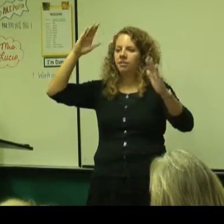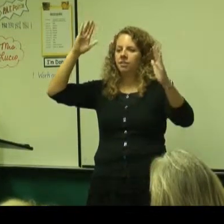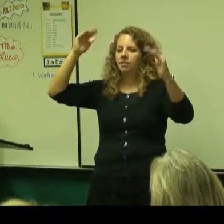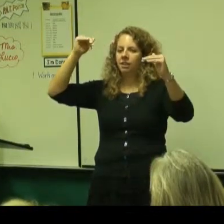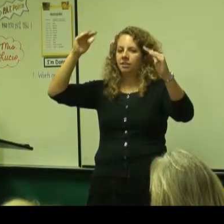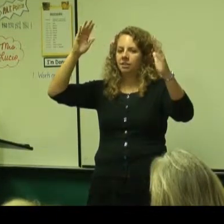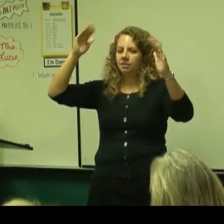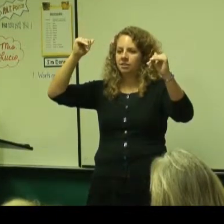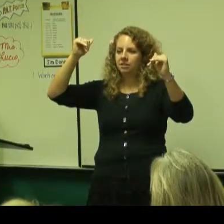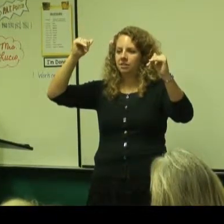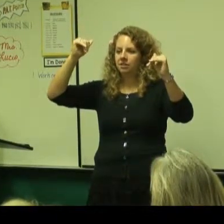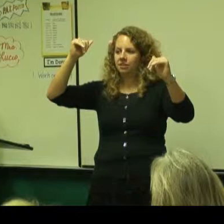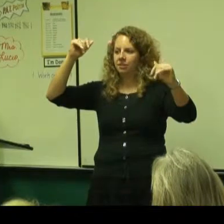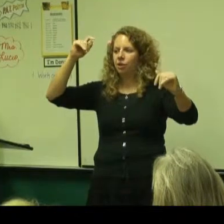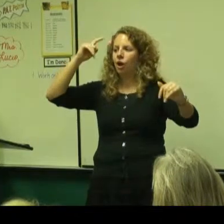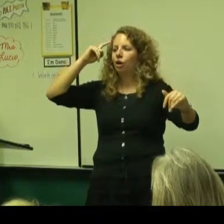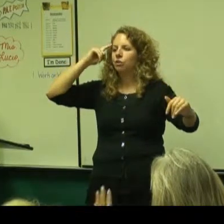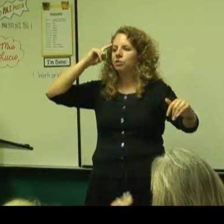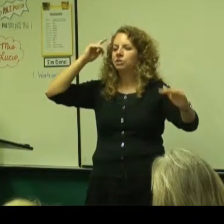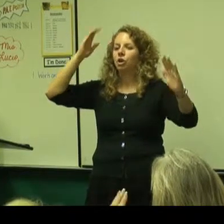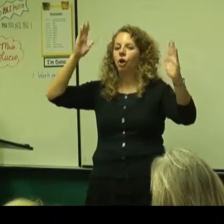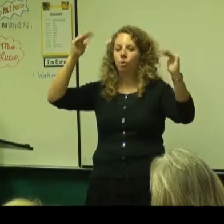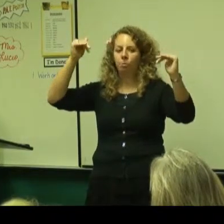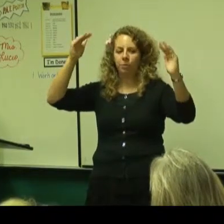then like this, it's hope.